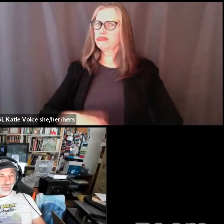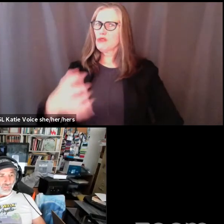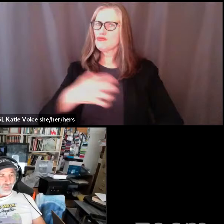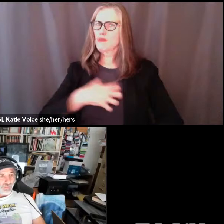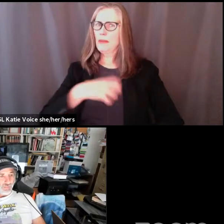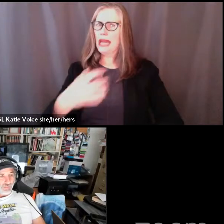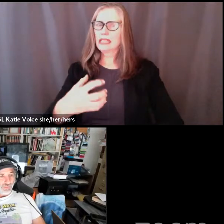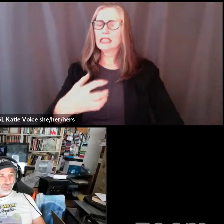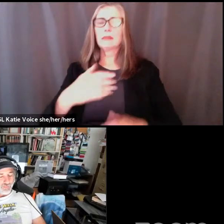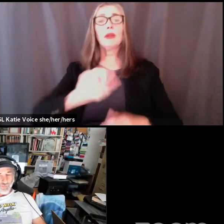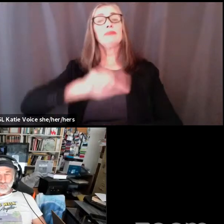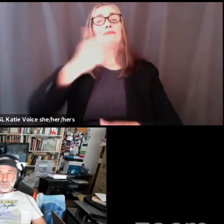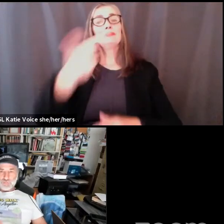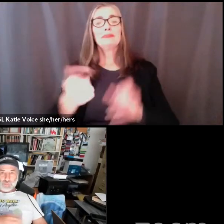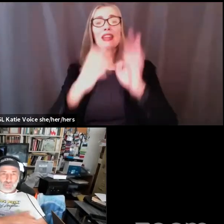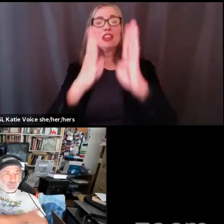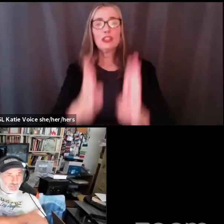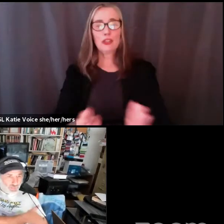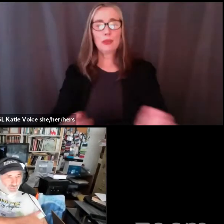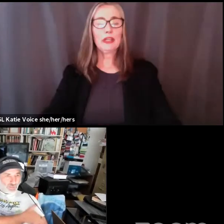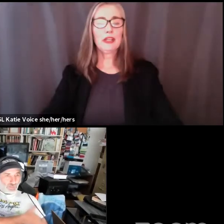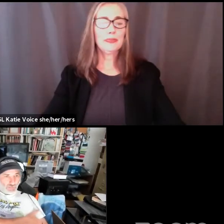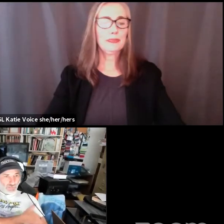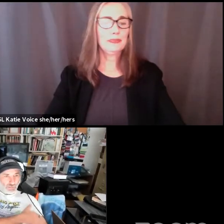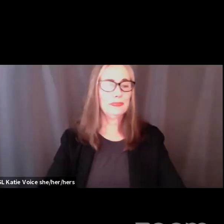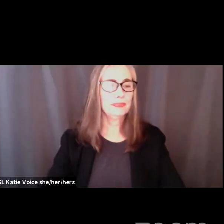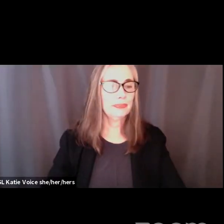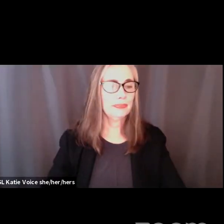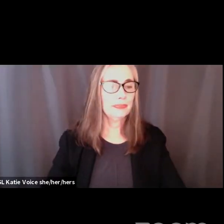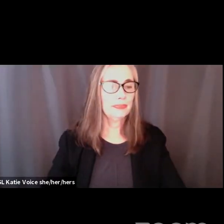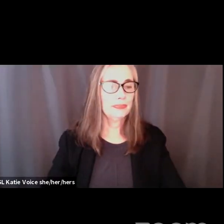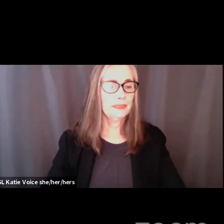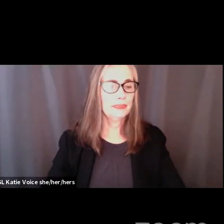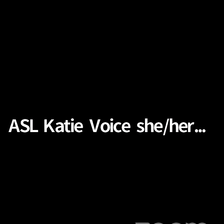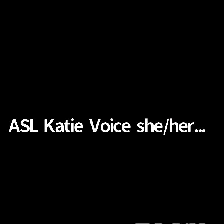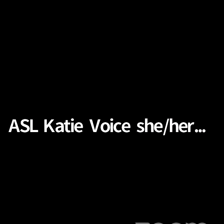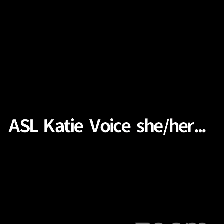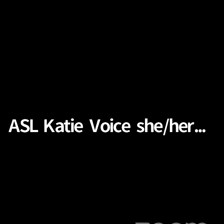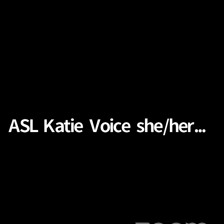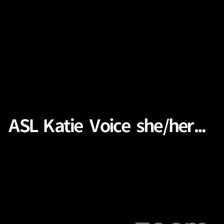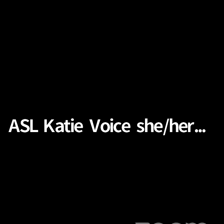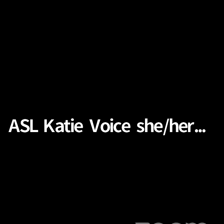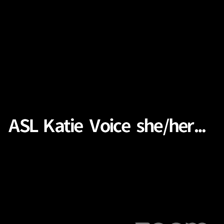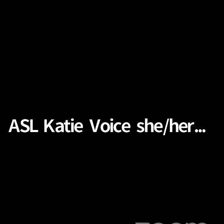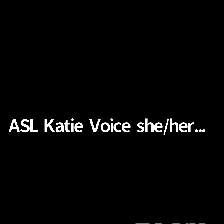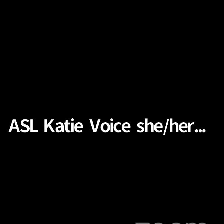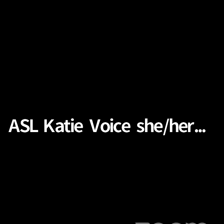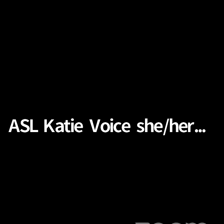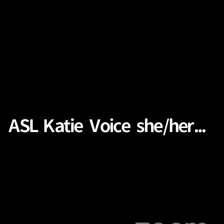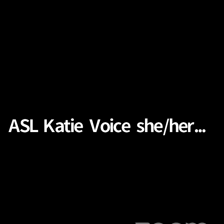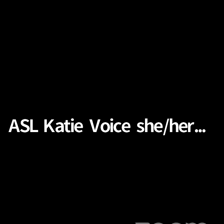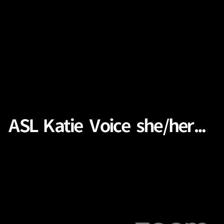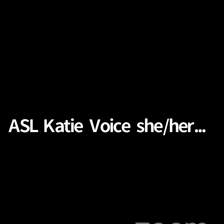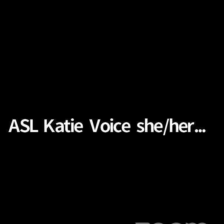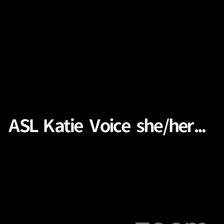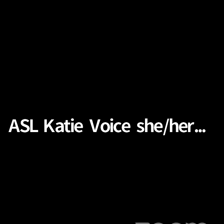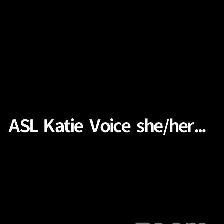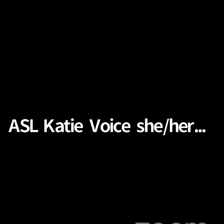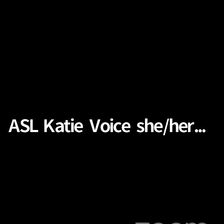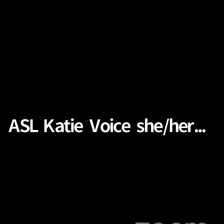Thank you, Mr. Glazer. All right, last speaker in favor of the amendment. And that's where we have Sasha Bittner.